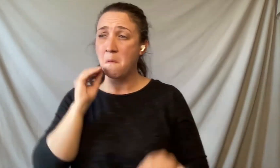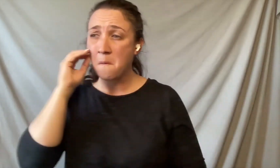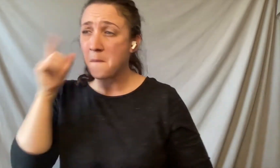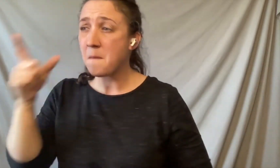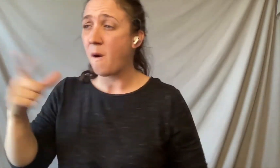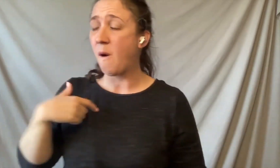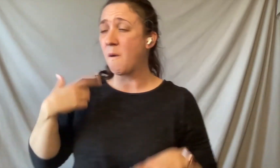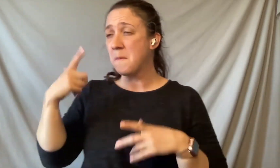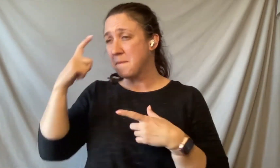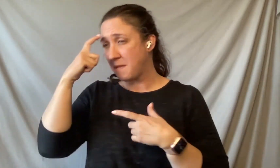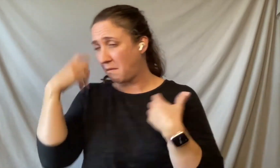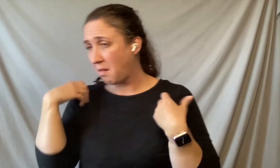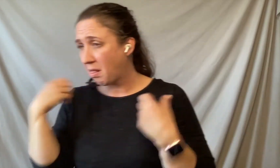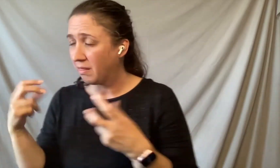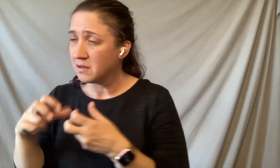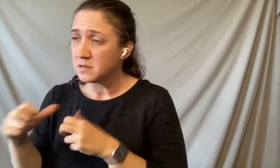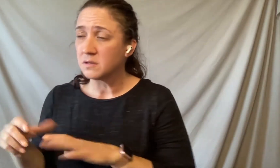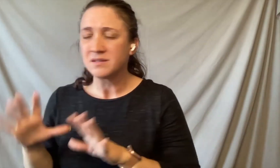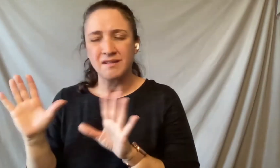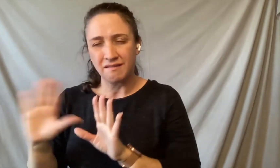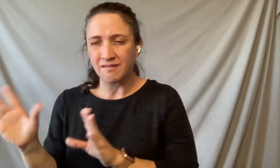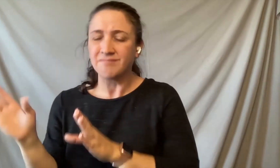There's not a good